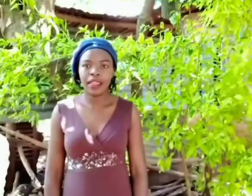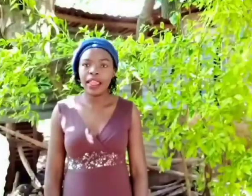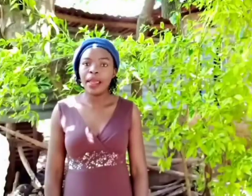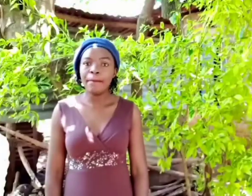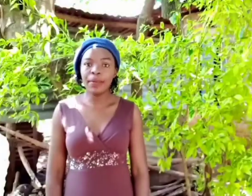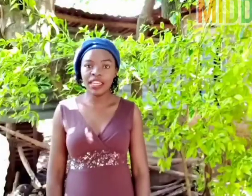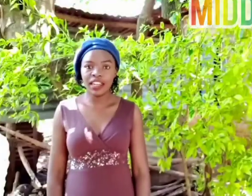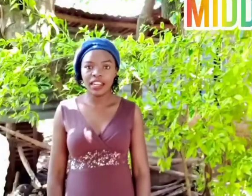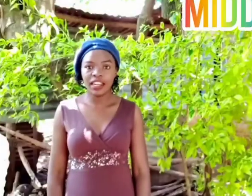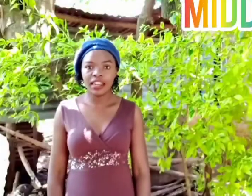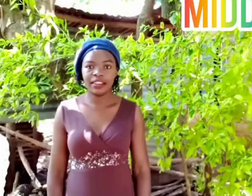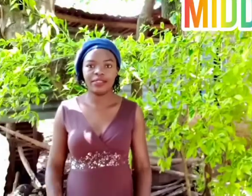Middle.